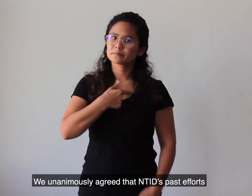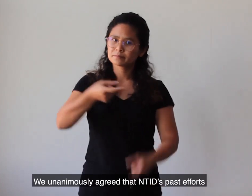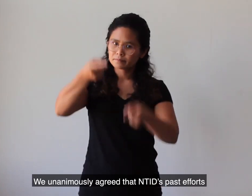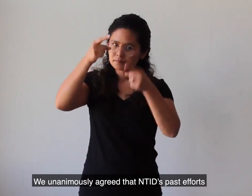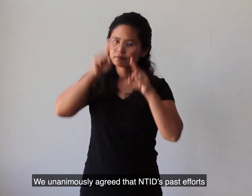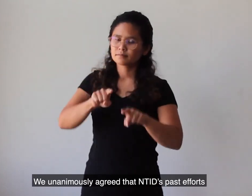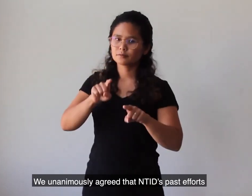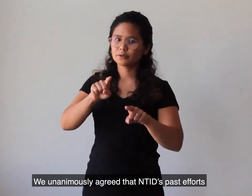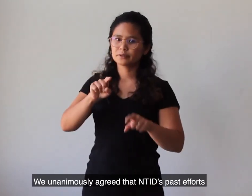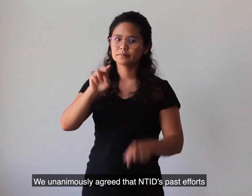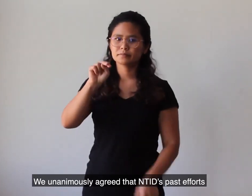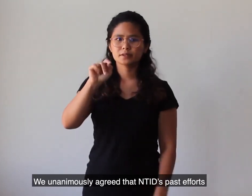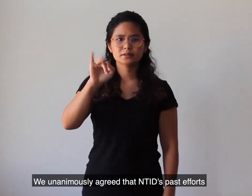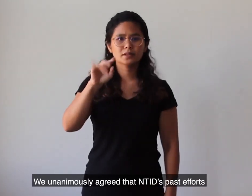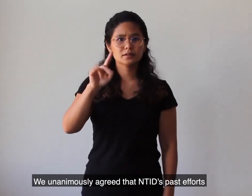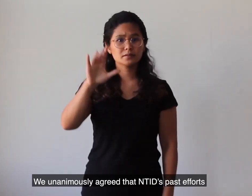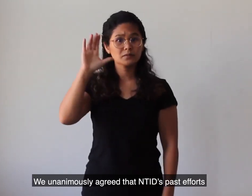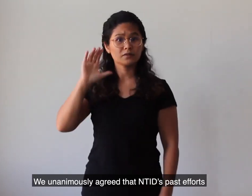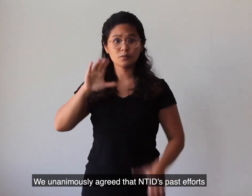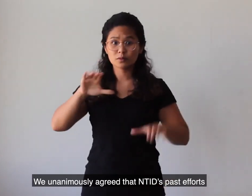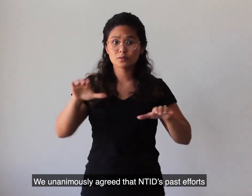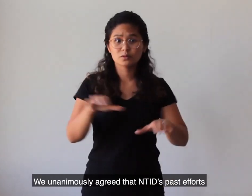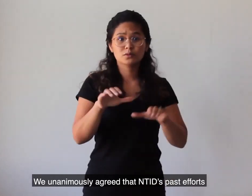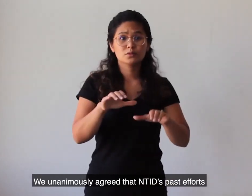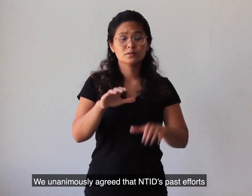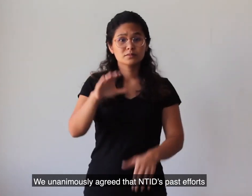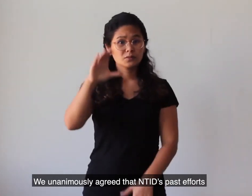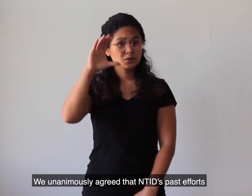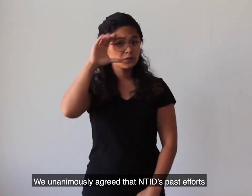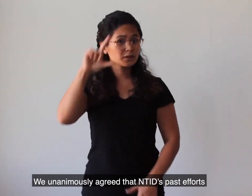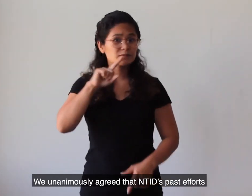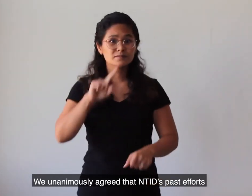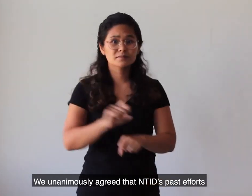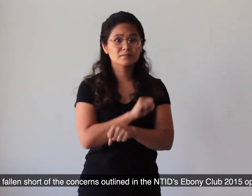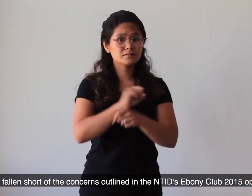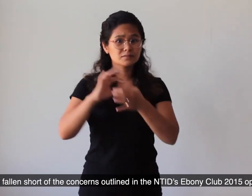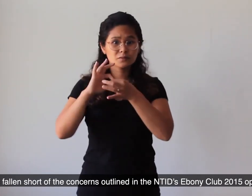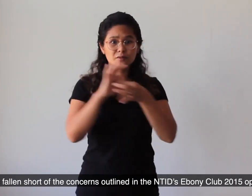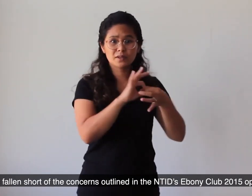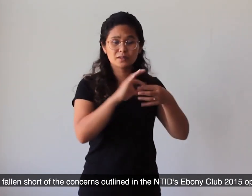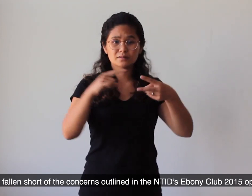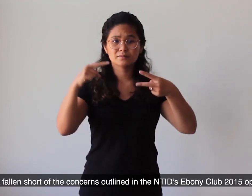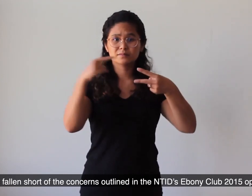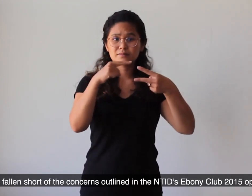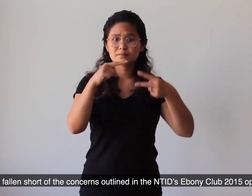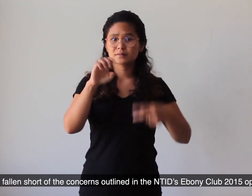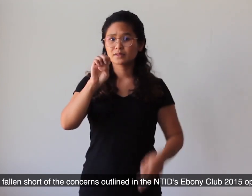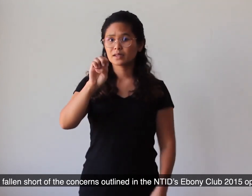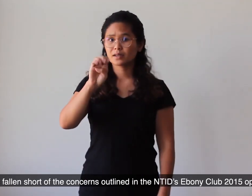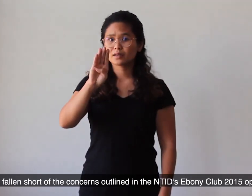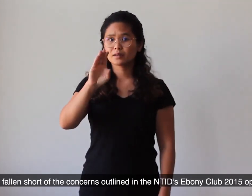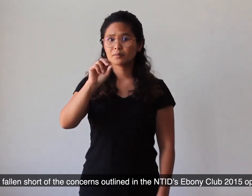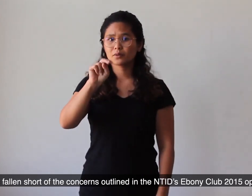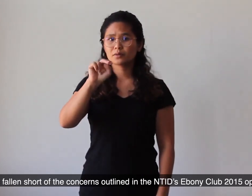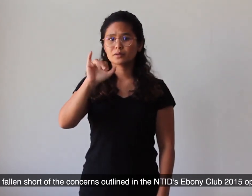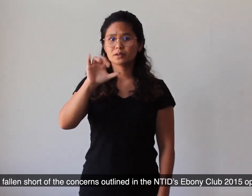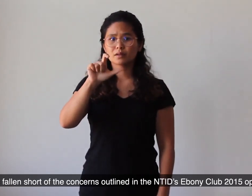values. We unanimously agreed that NTID's past efforts have fallen short of the concerns outlined in the